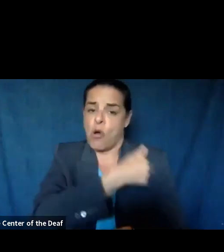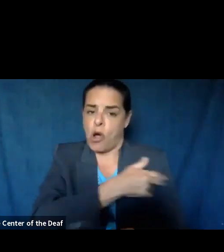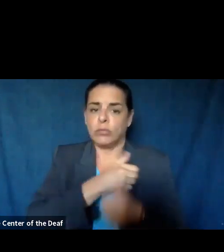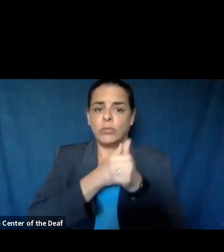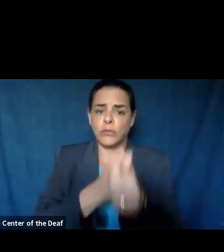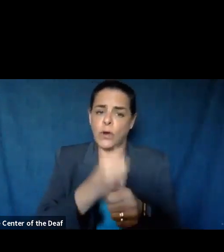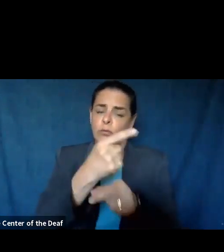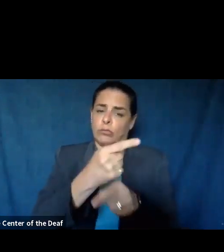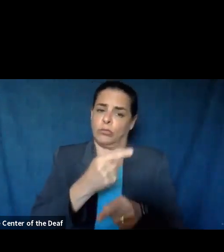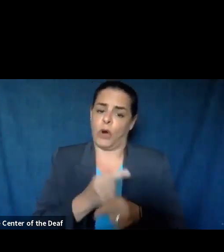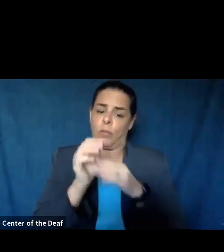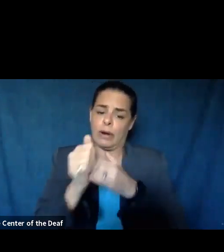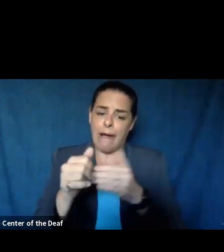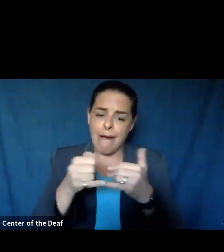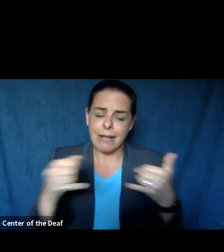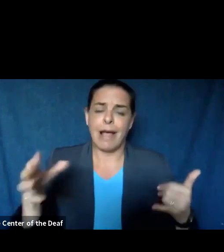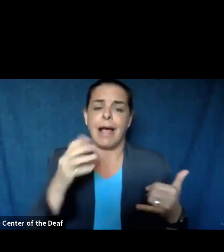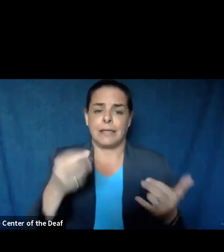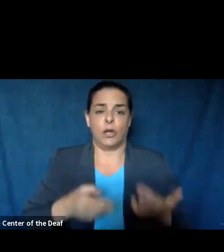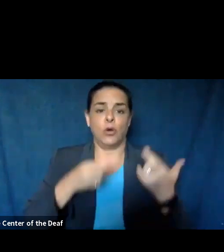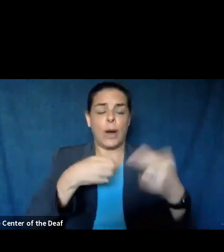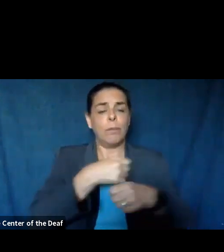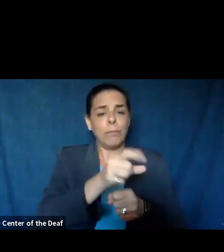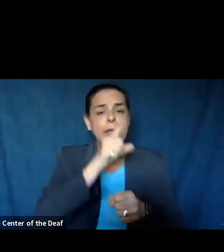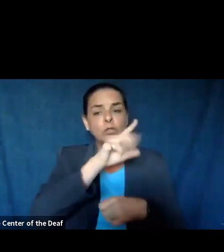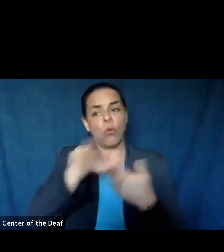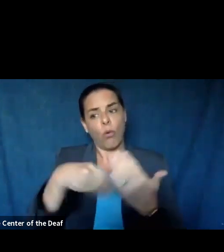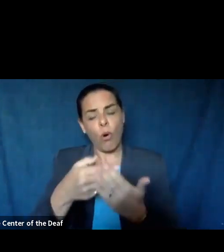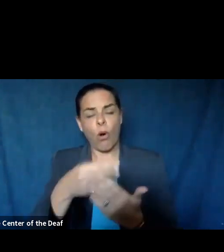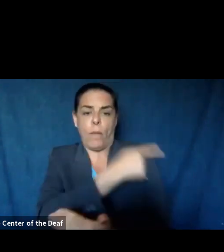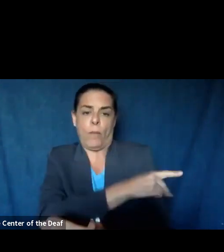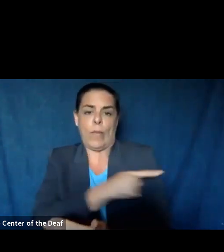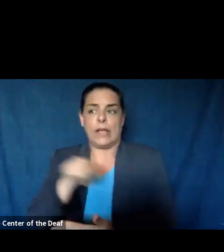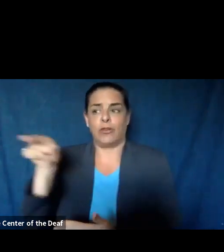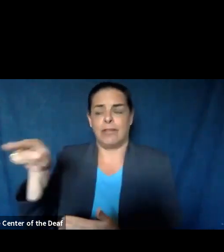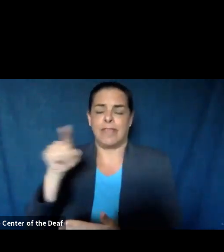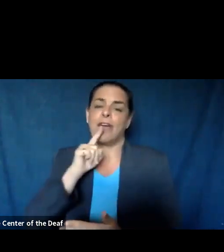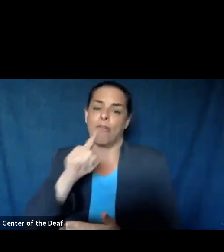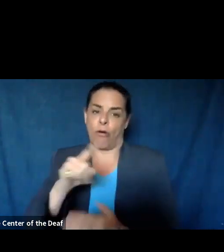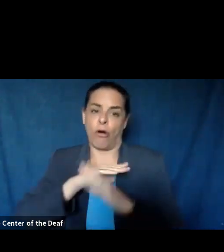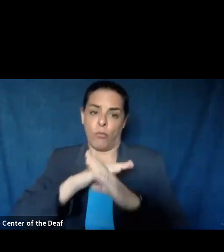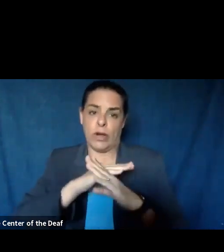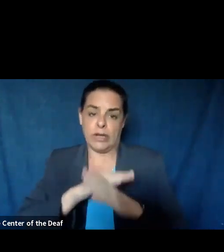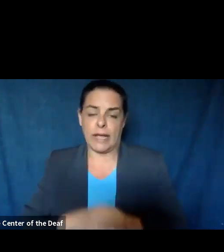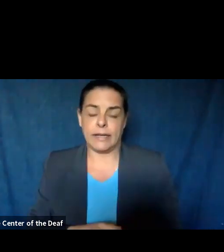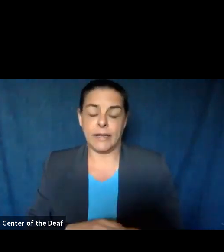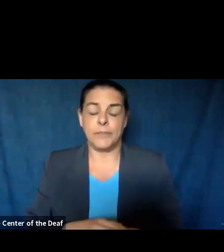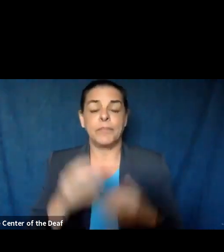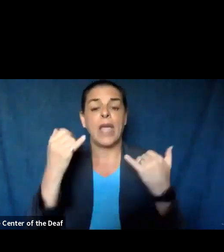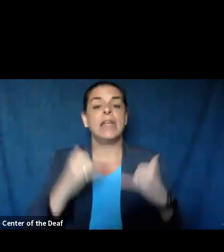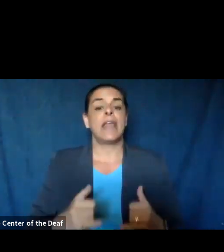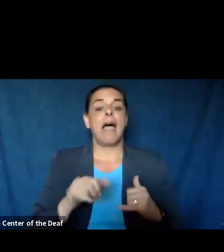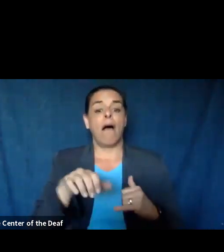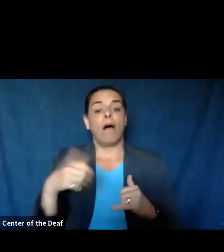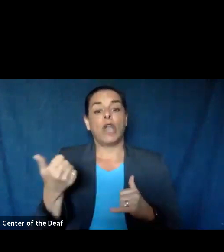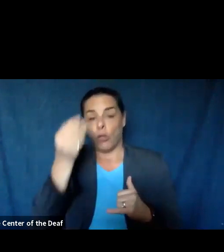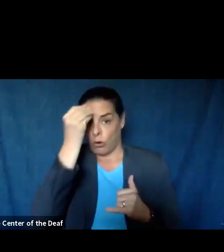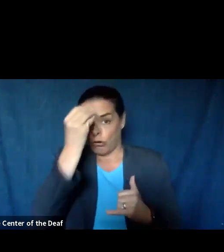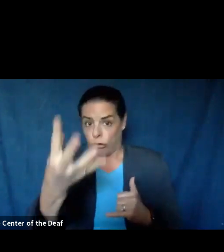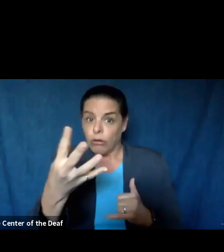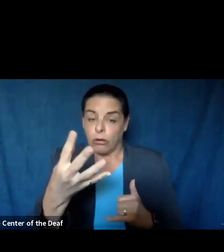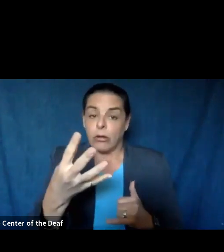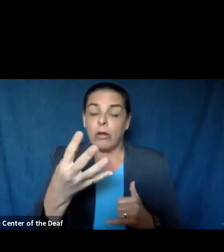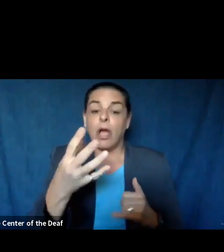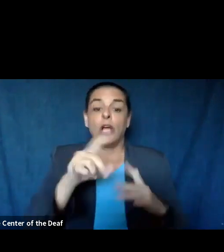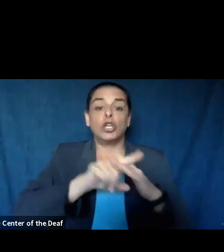and recommendations to ensure their patients are protected. Now, just a note of housekeeping. Beginning next week, we are